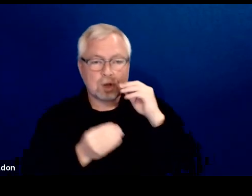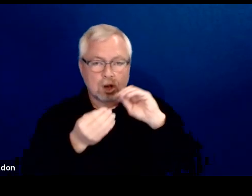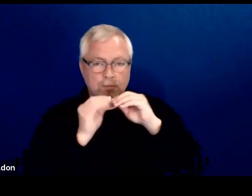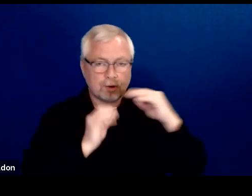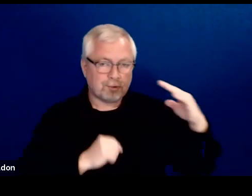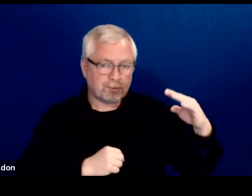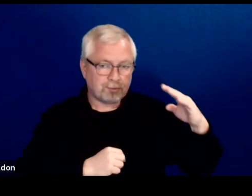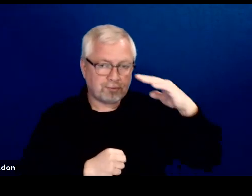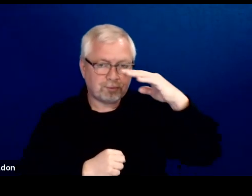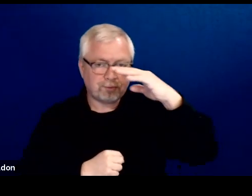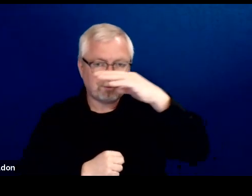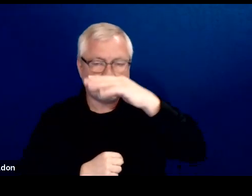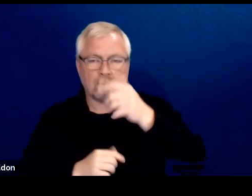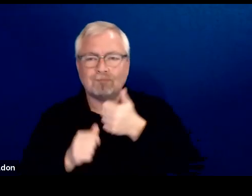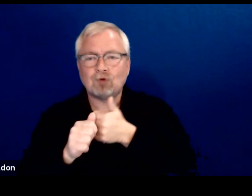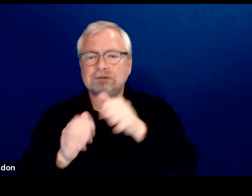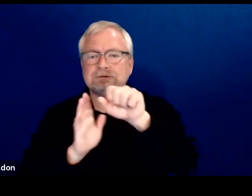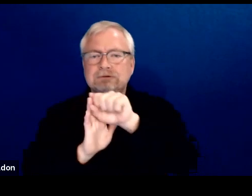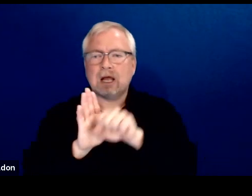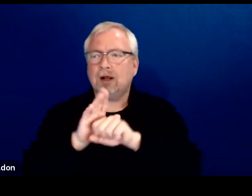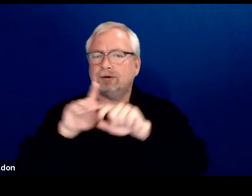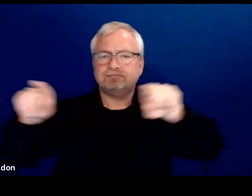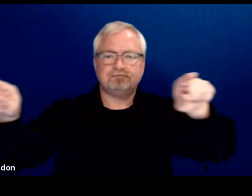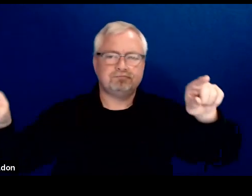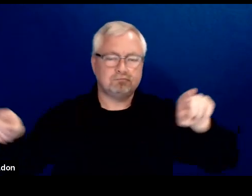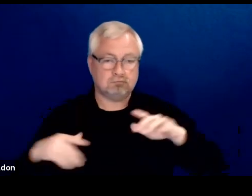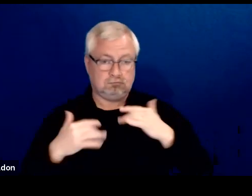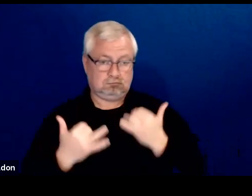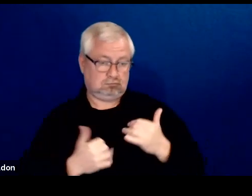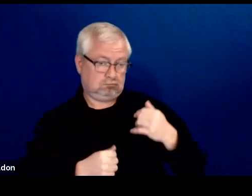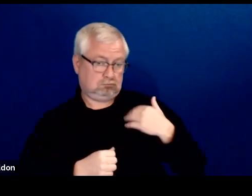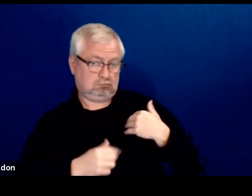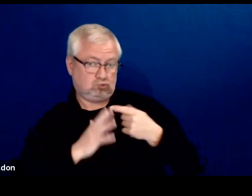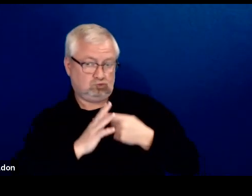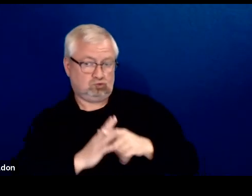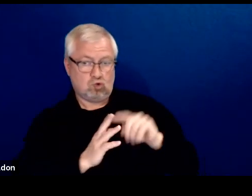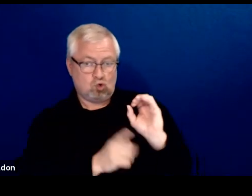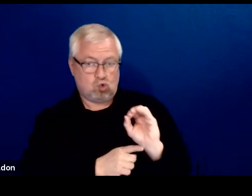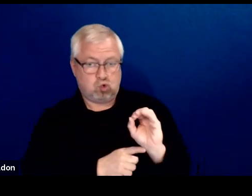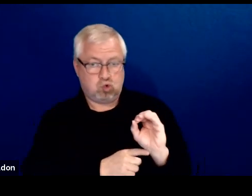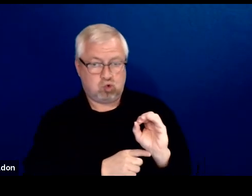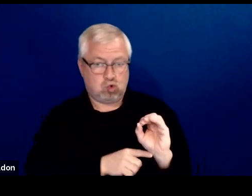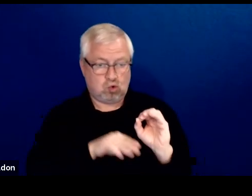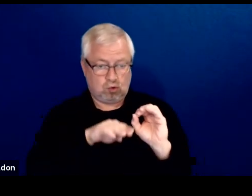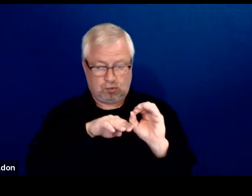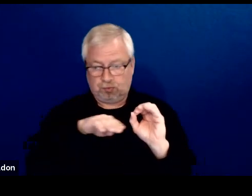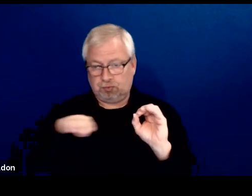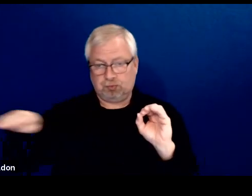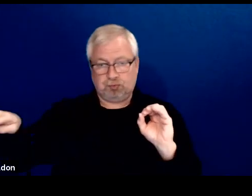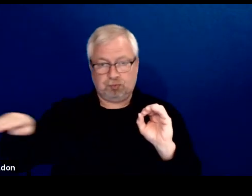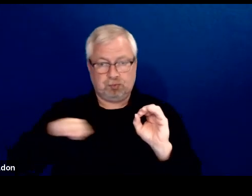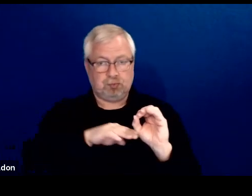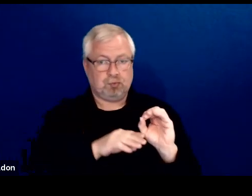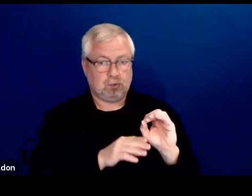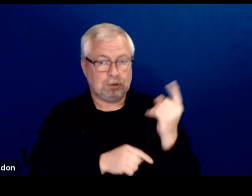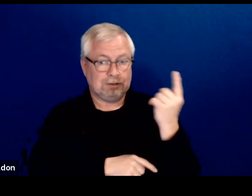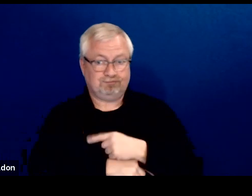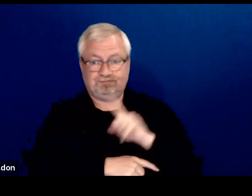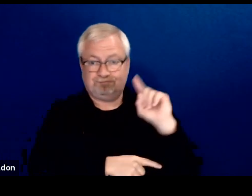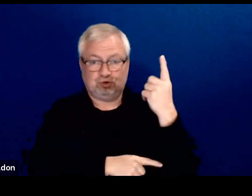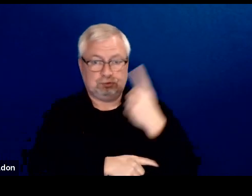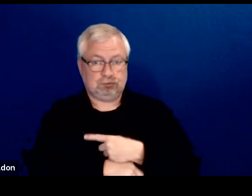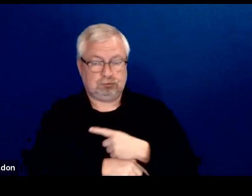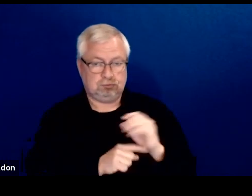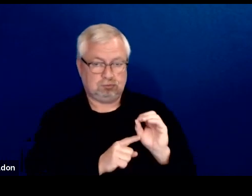the days, and it starts at day 0 on the bottom on the horizontal axis of when you got your first 100 confirmed cases of